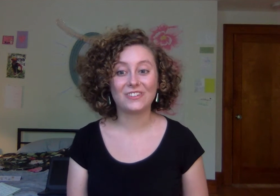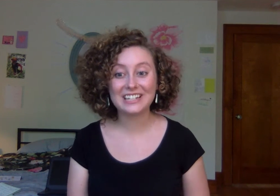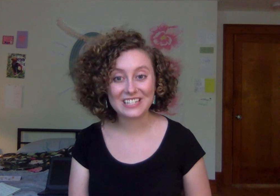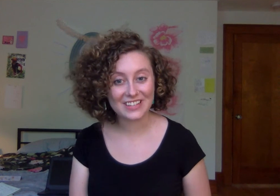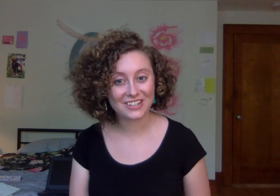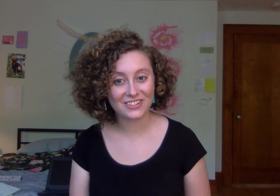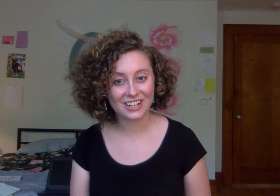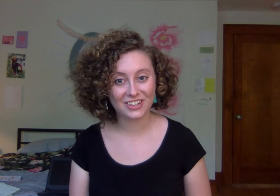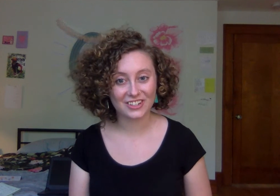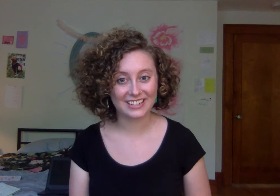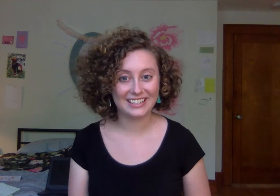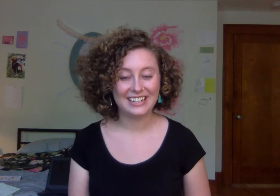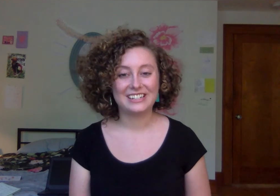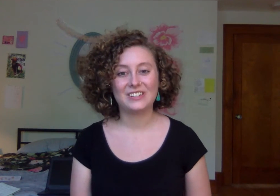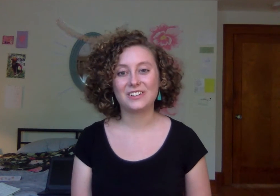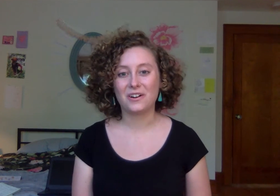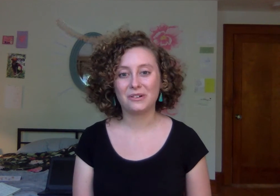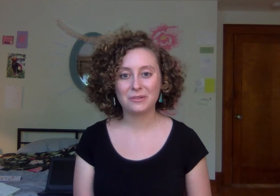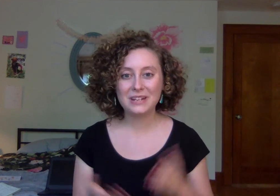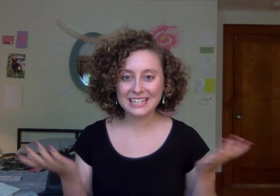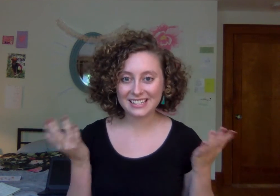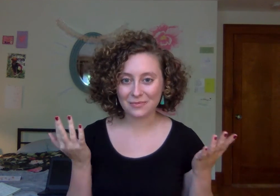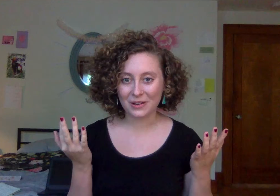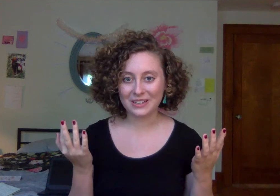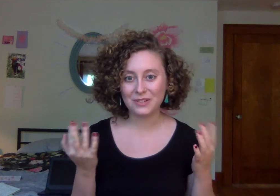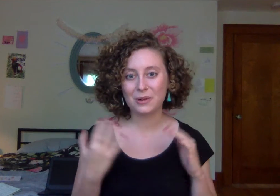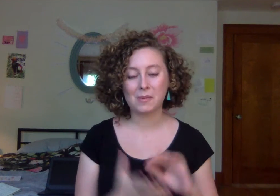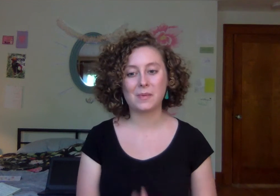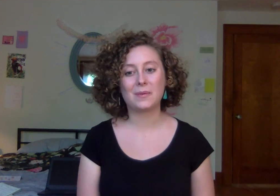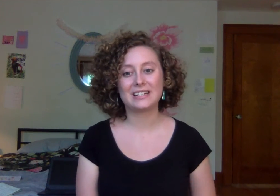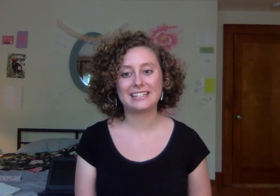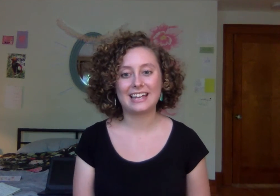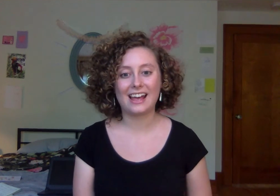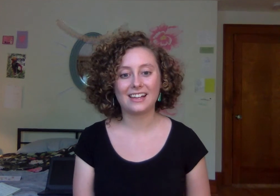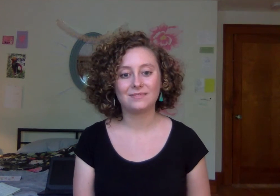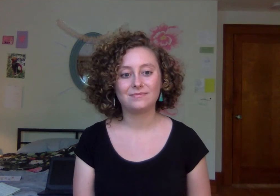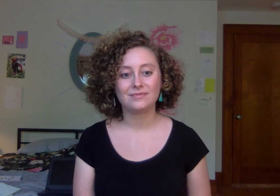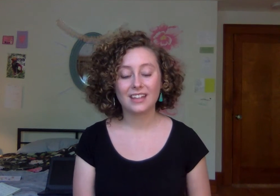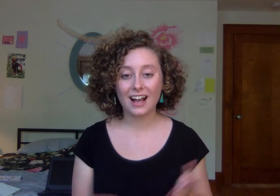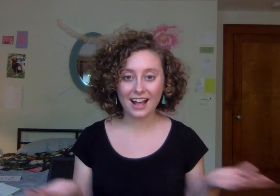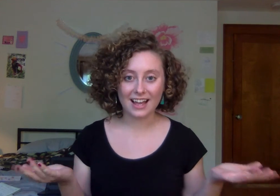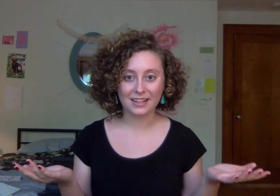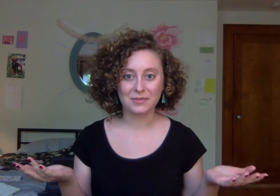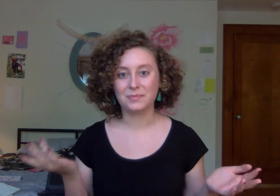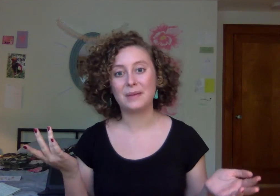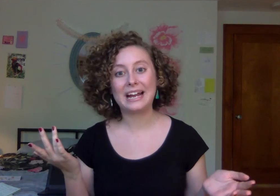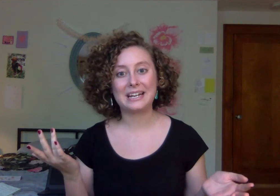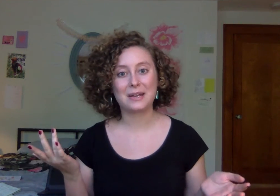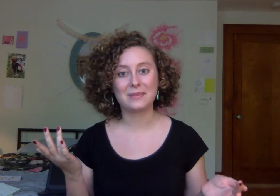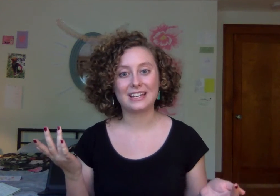rest of the introduction. So when you're meeting someone, you probably want to say, "Hi, my name